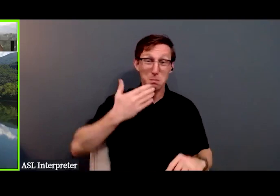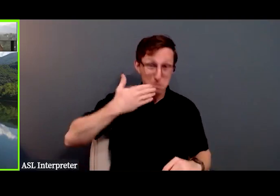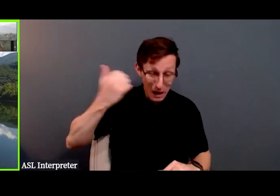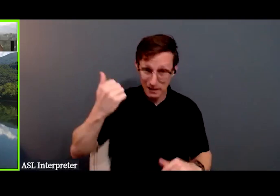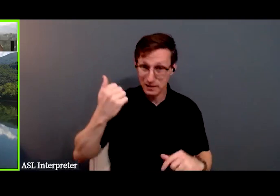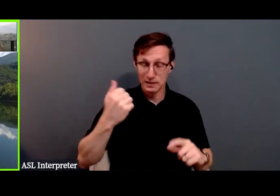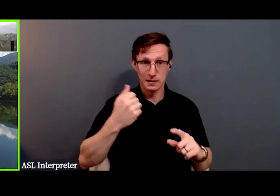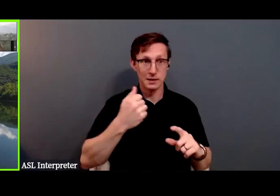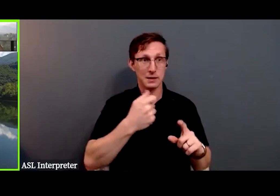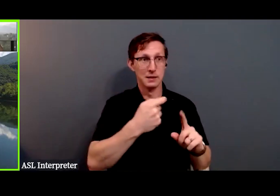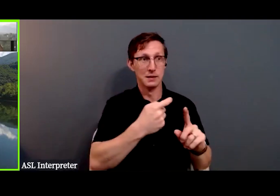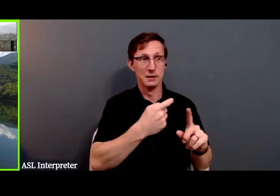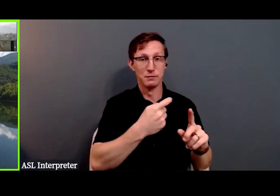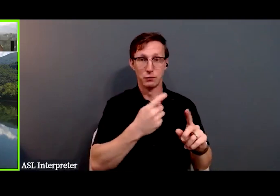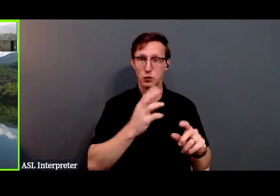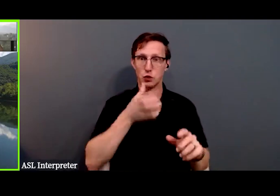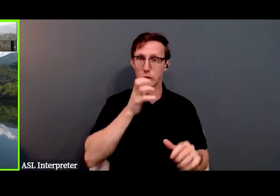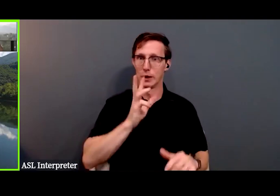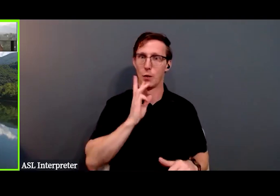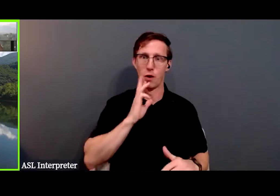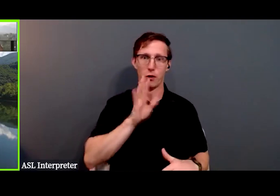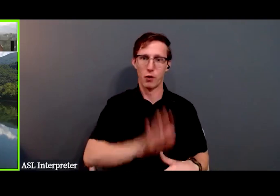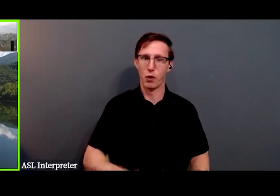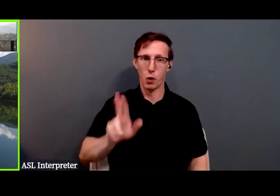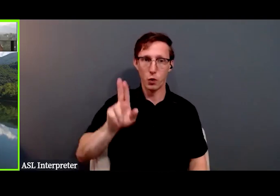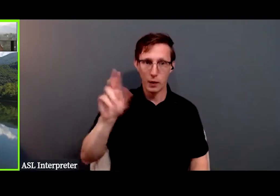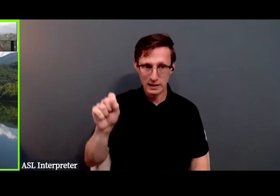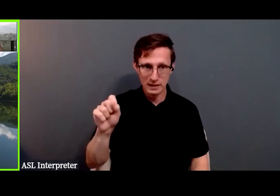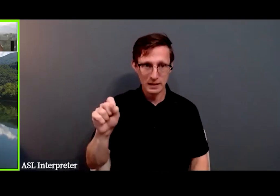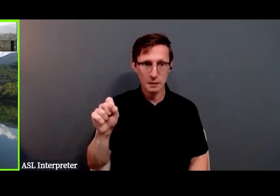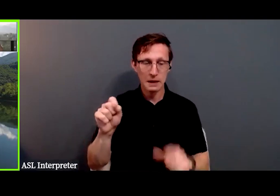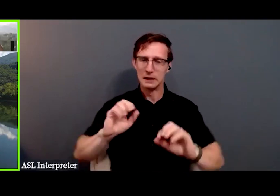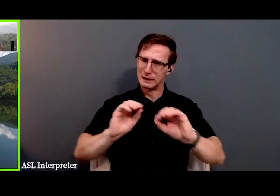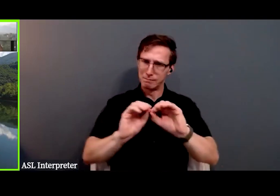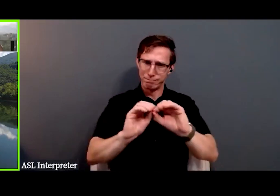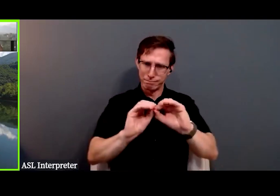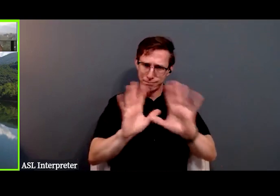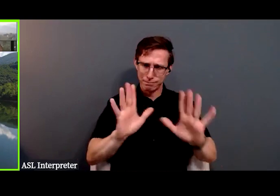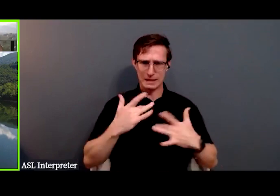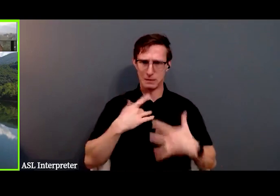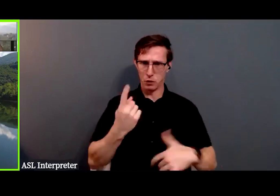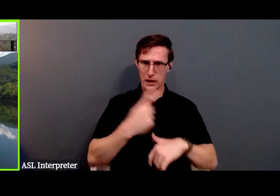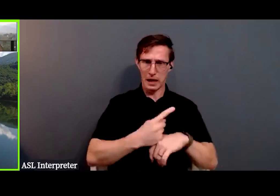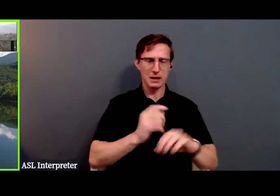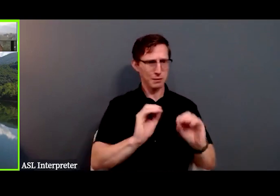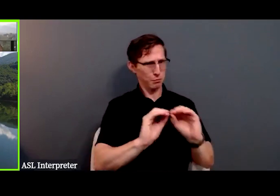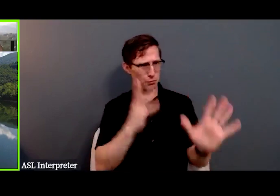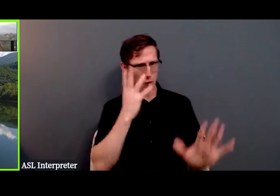United States. This is a crystal clear water body on a normal day.